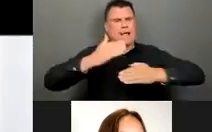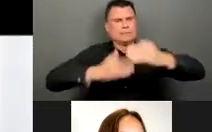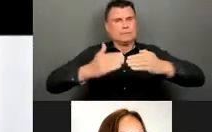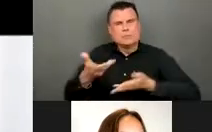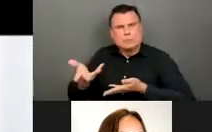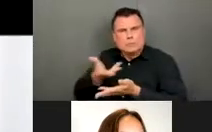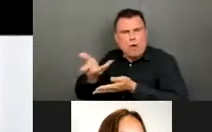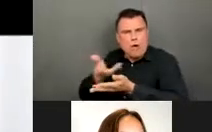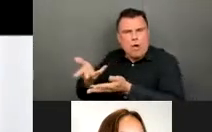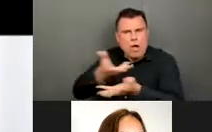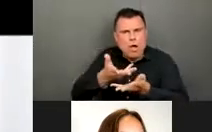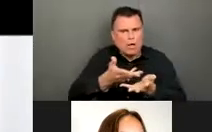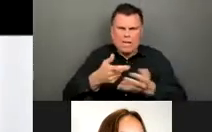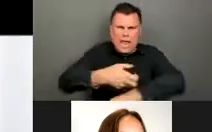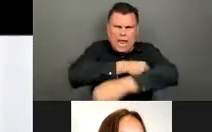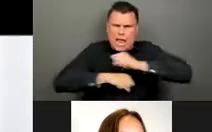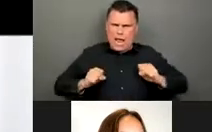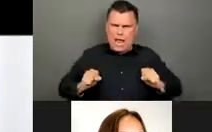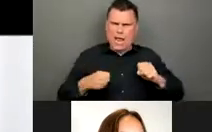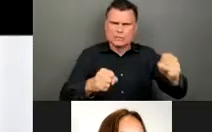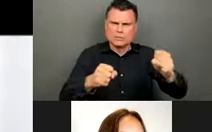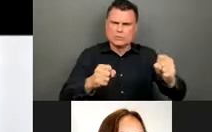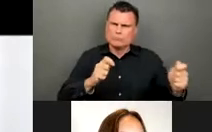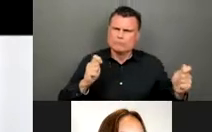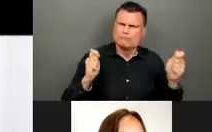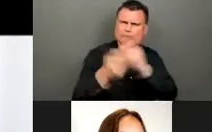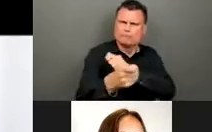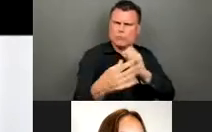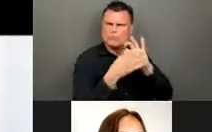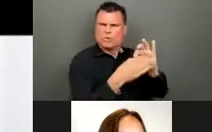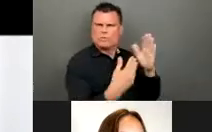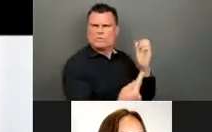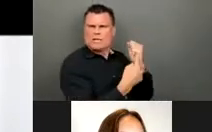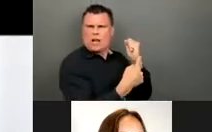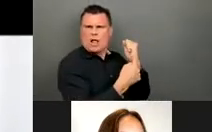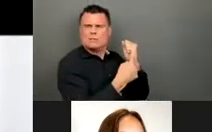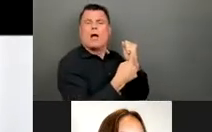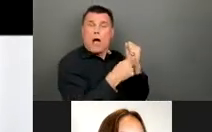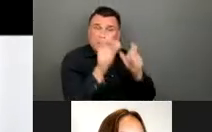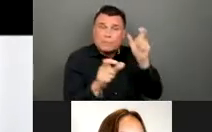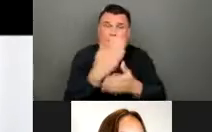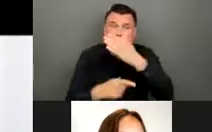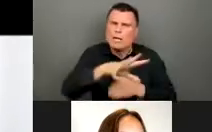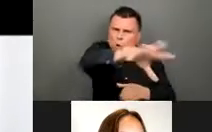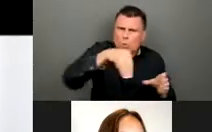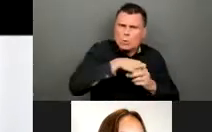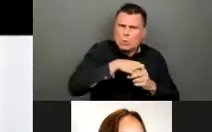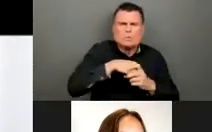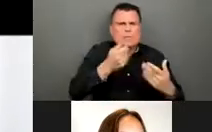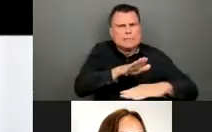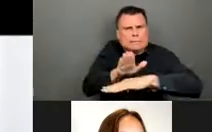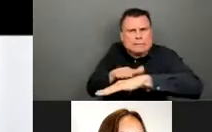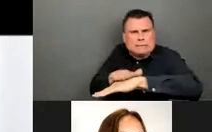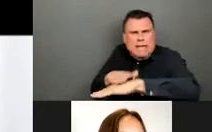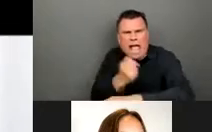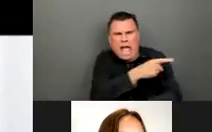Action, Cutting Edge Technologies for Disability Inclusive Early Warning and Preparedness. My name is Usha Rao Manari, the